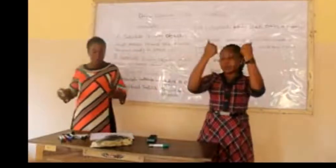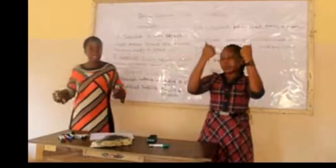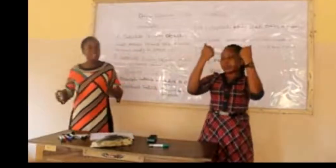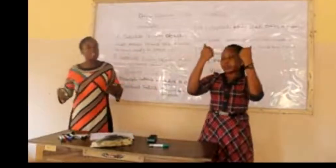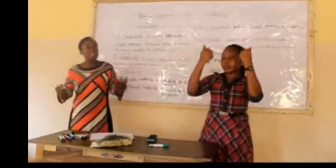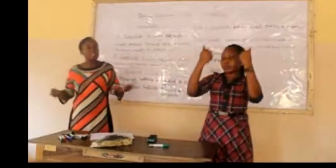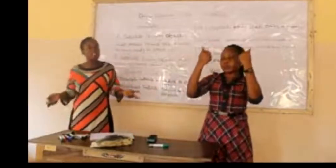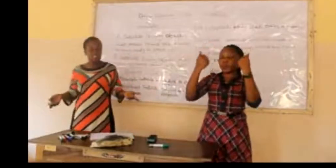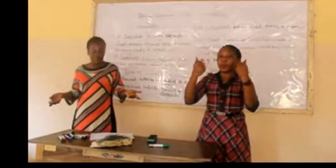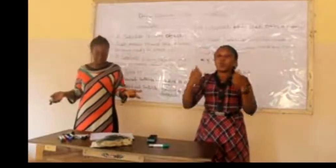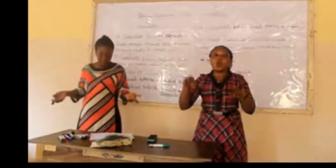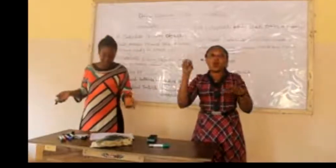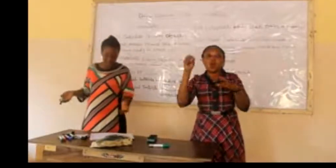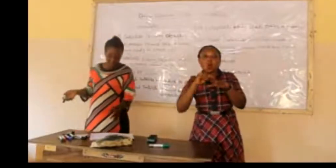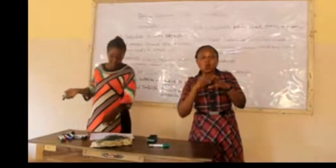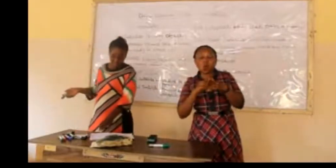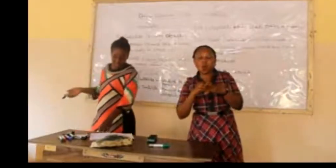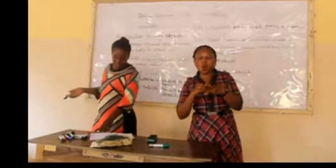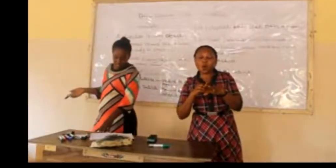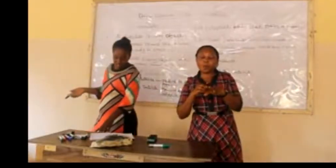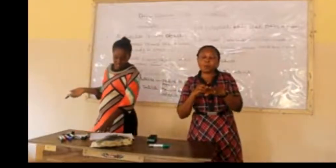an aeroplane crash,